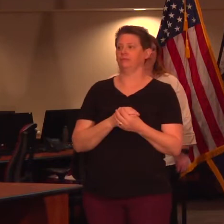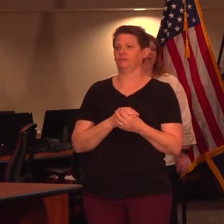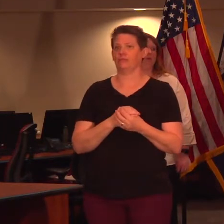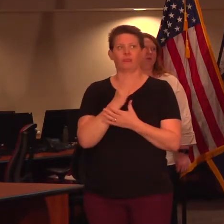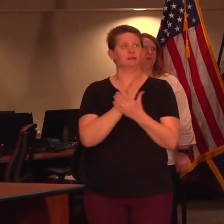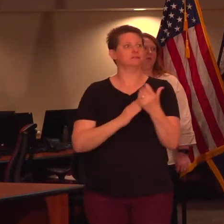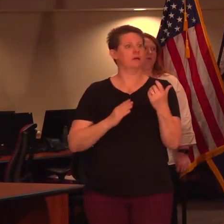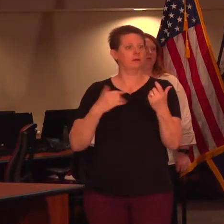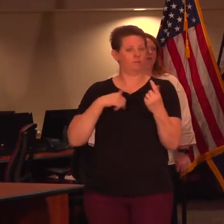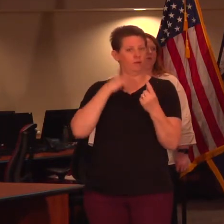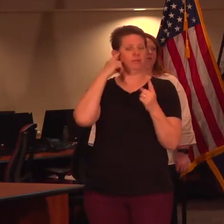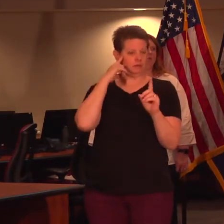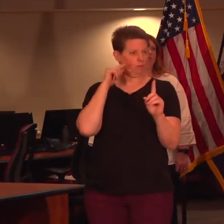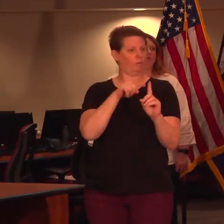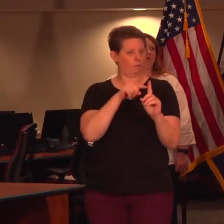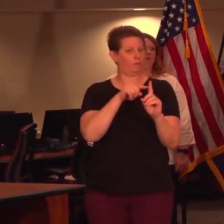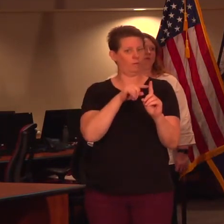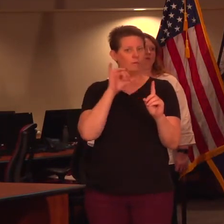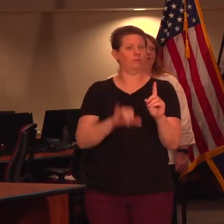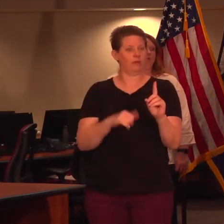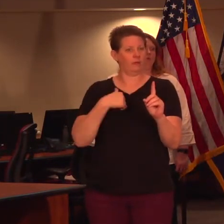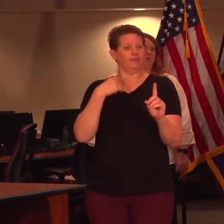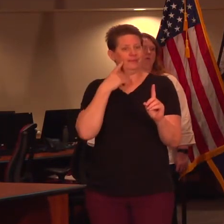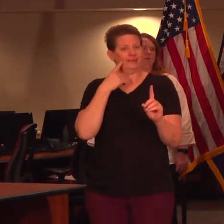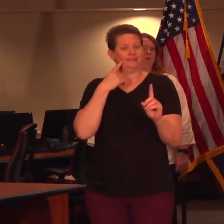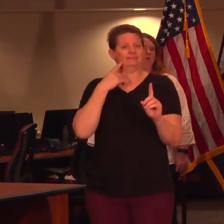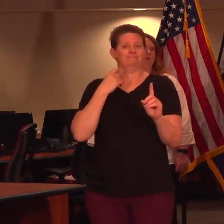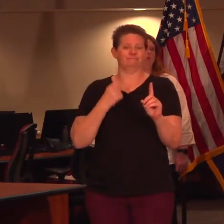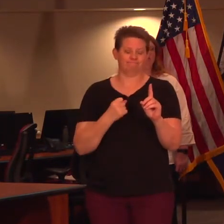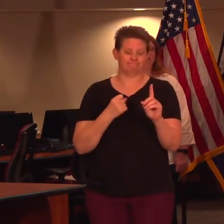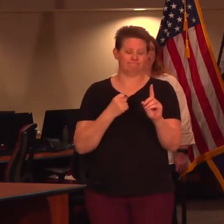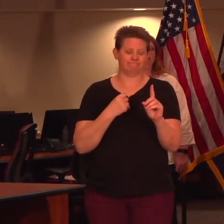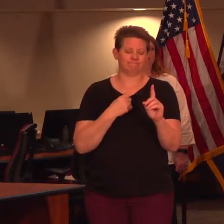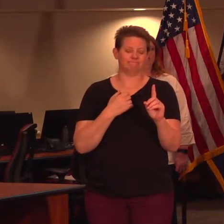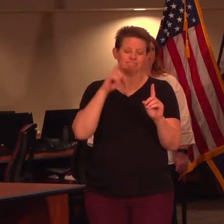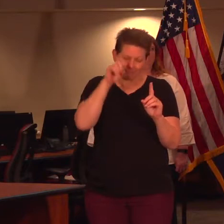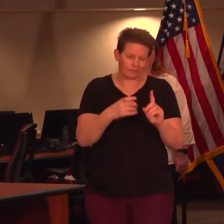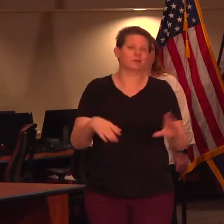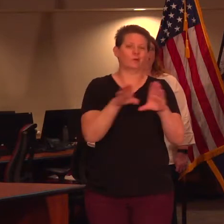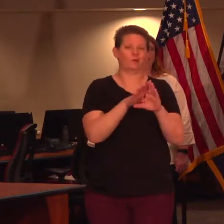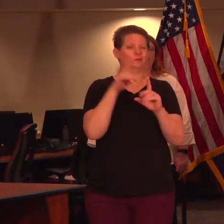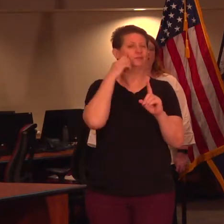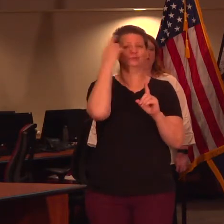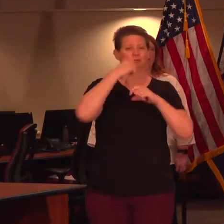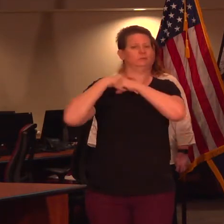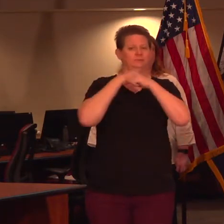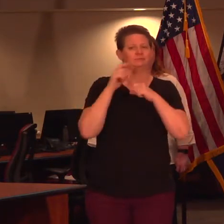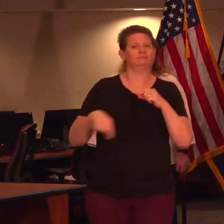place to the businesses that we unfortunately decided must be closed in order to protect